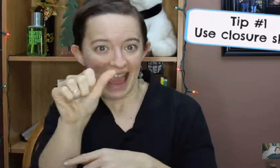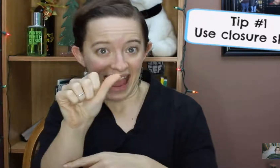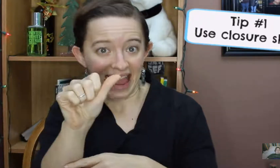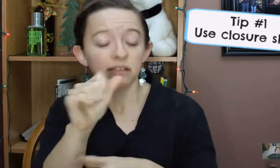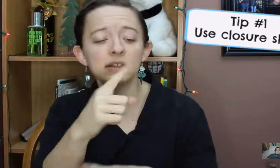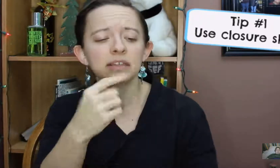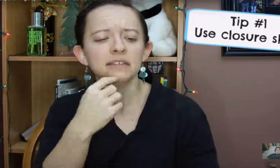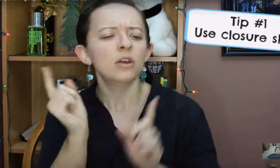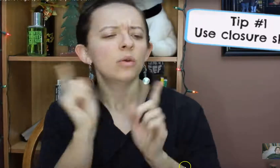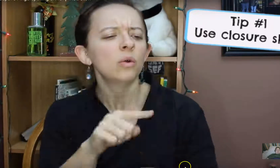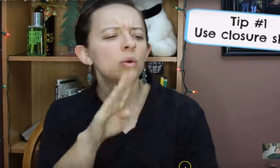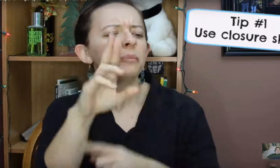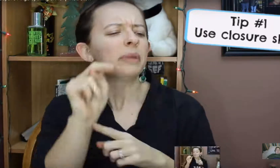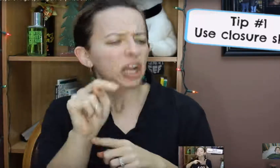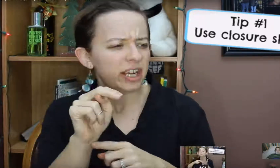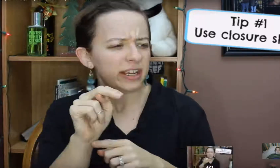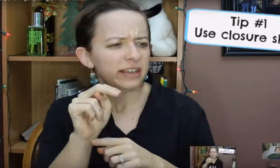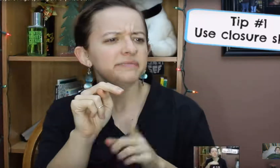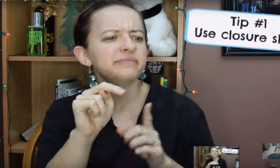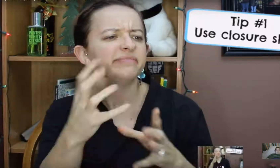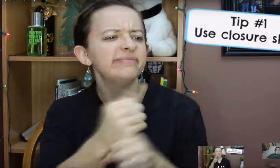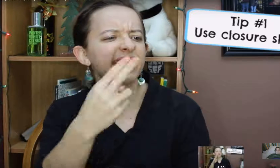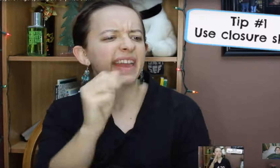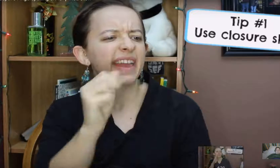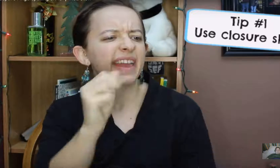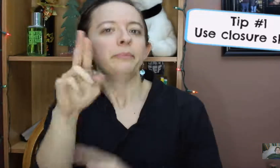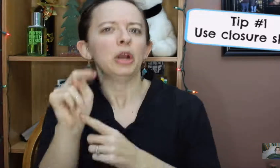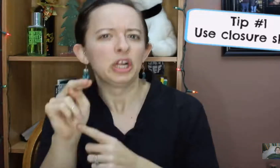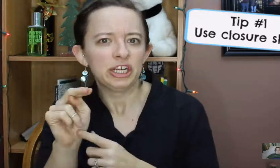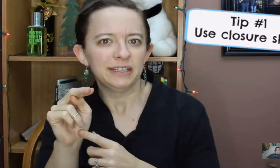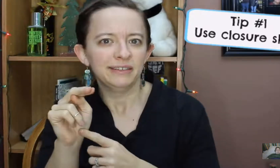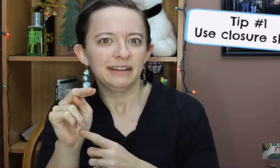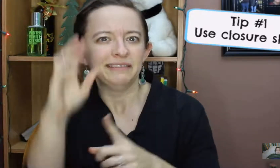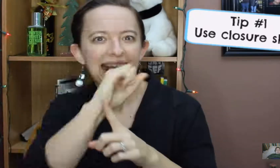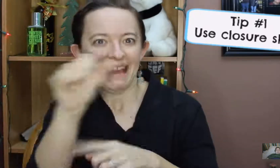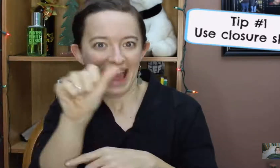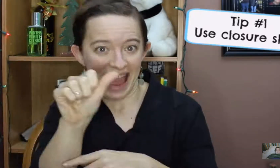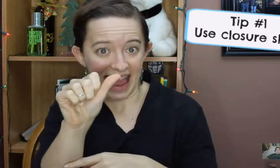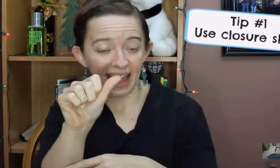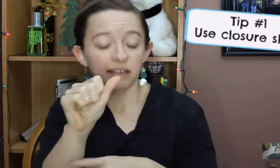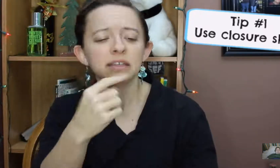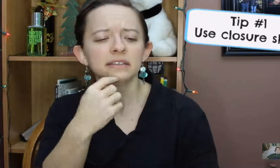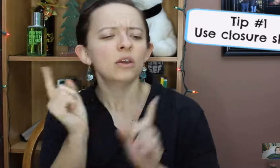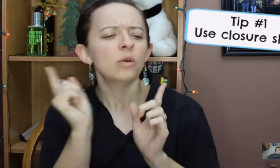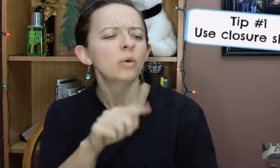and somebody's like, oh, I'm gonna go to the store and I just saw brown or bran, Bran, but I missed the